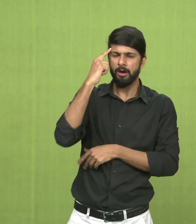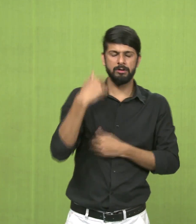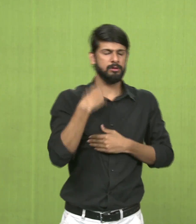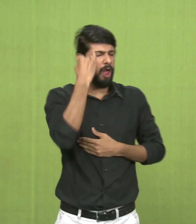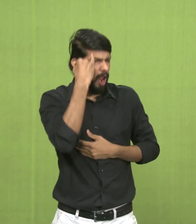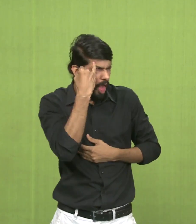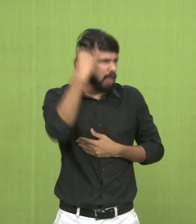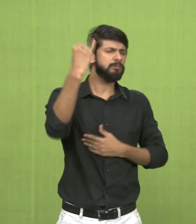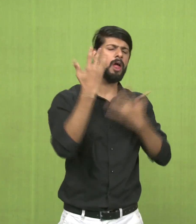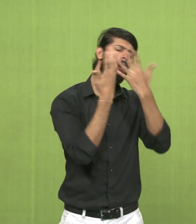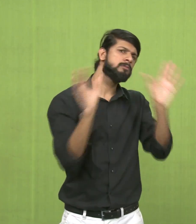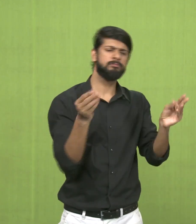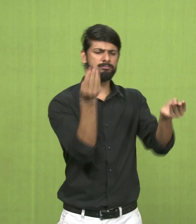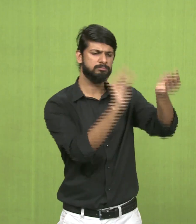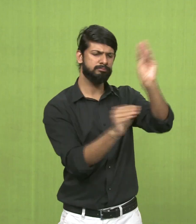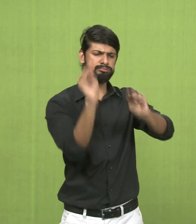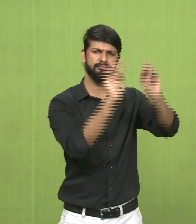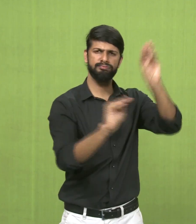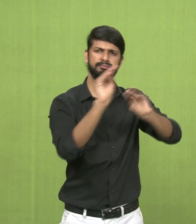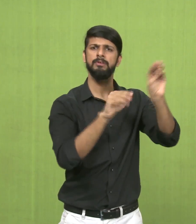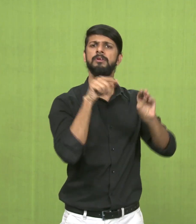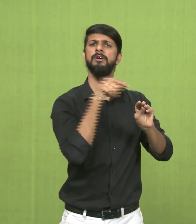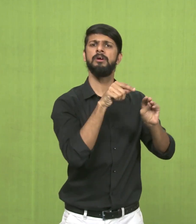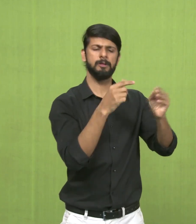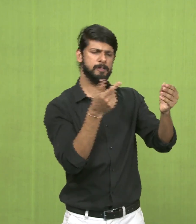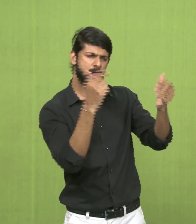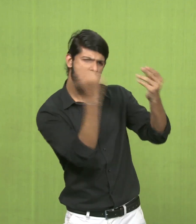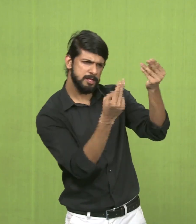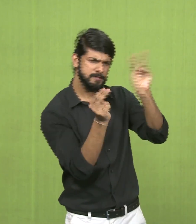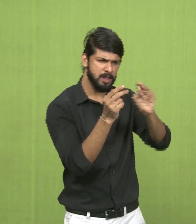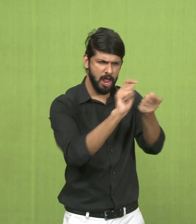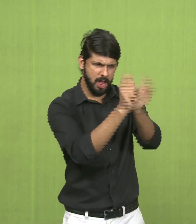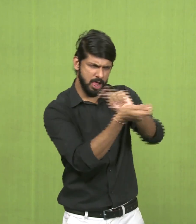elements and then modify it, improvise